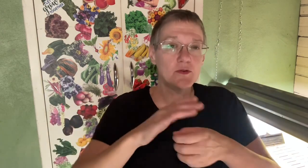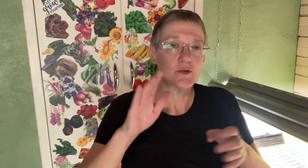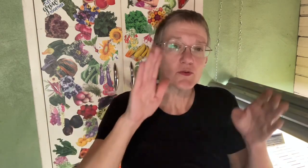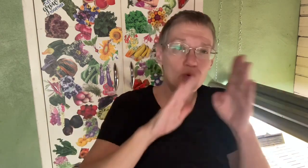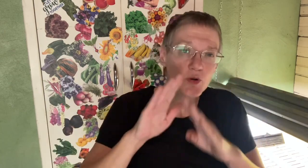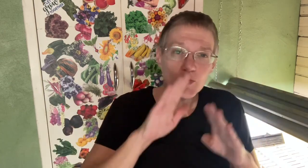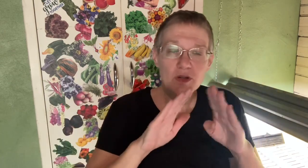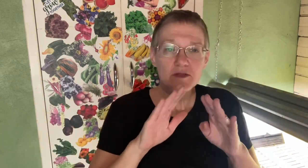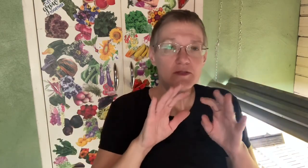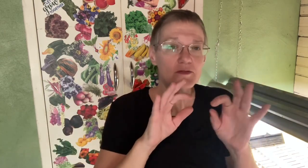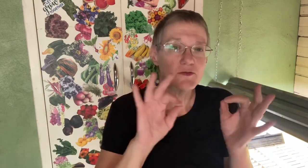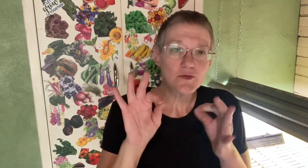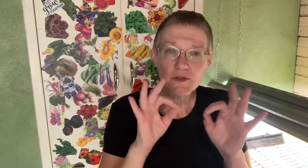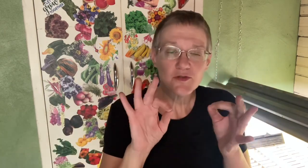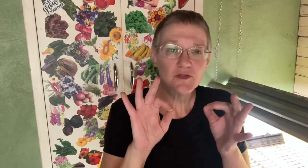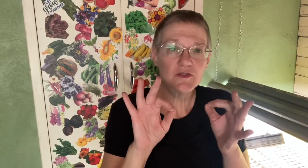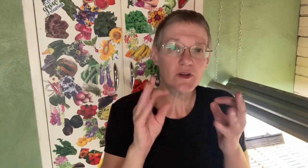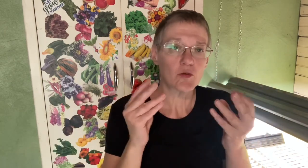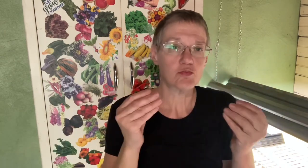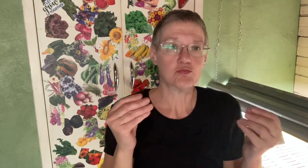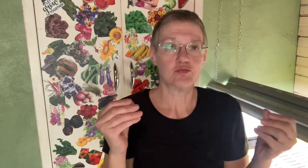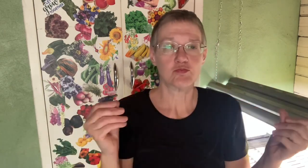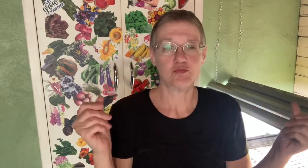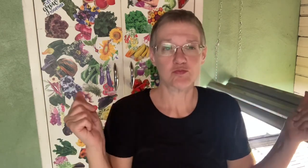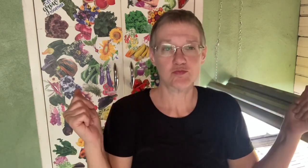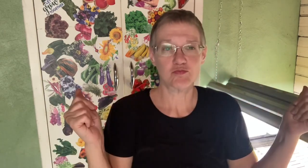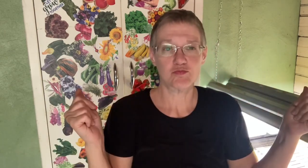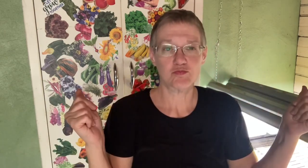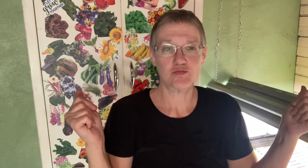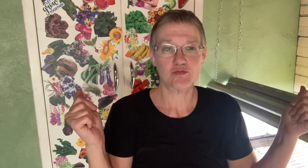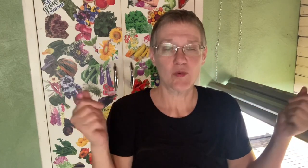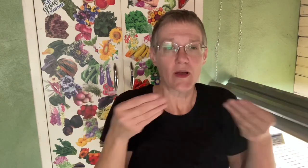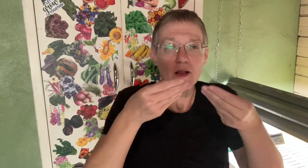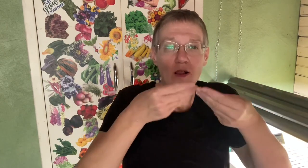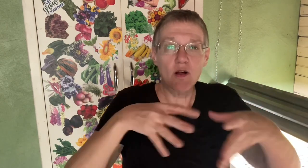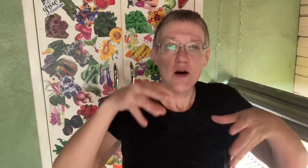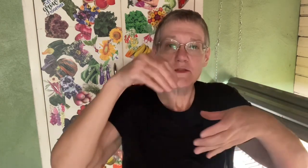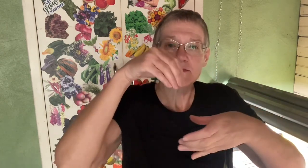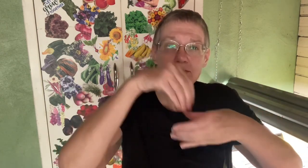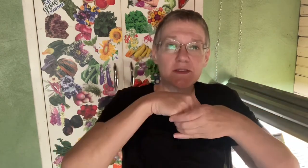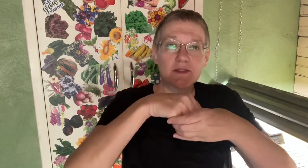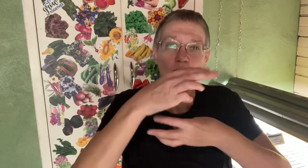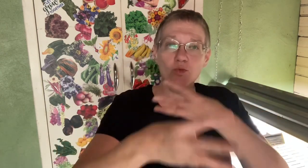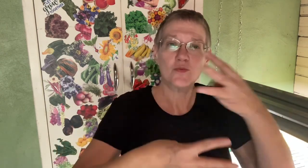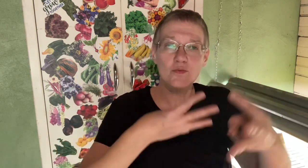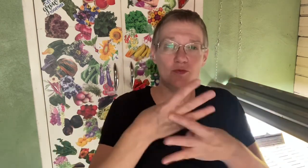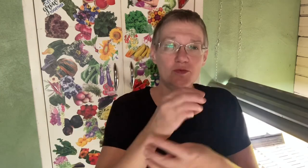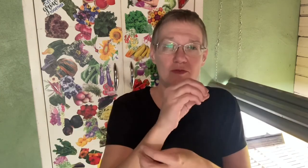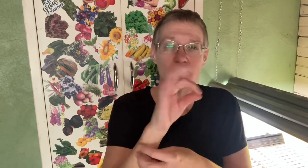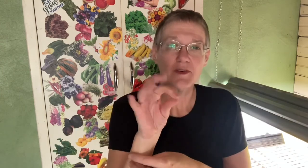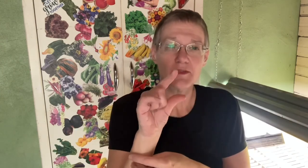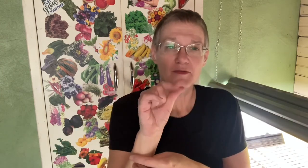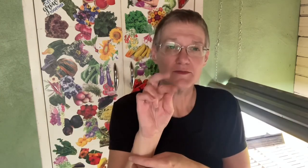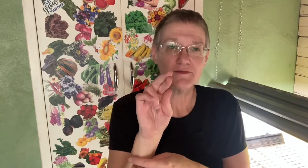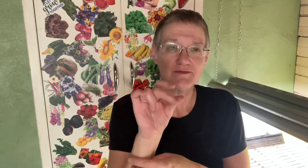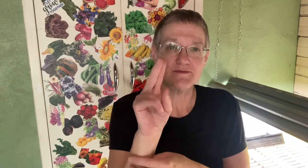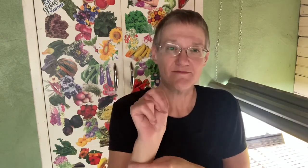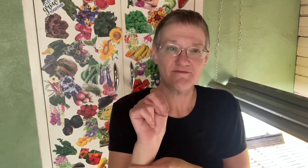When life stresses and worries and distractions, they just fade away in the garden.